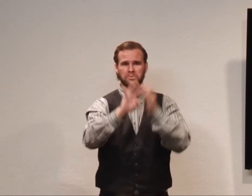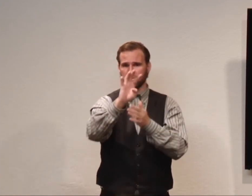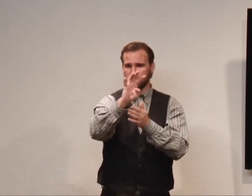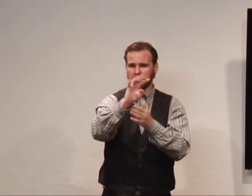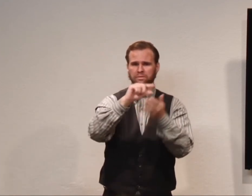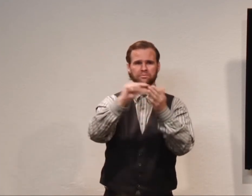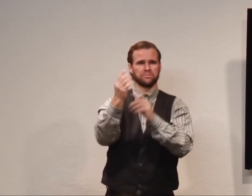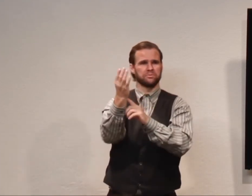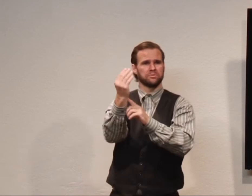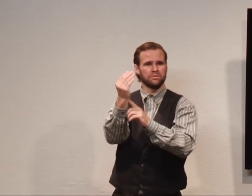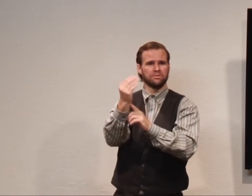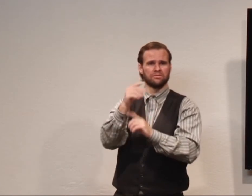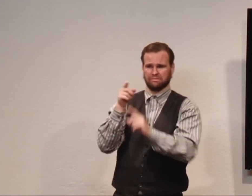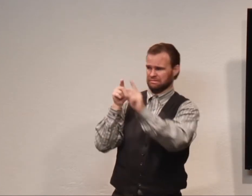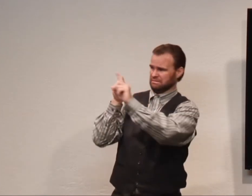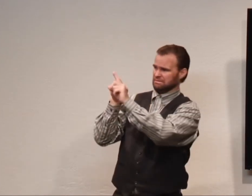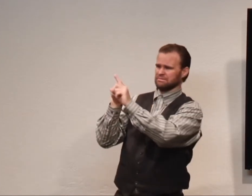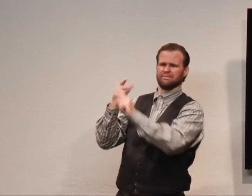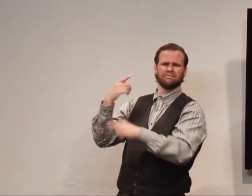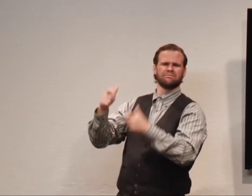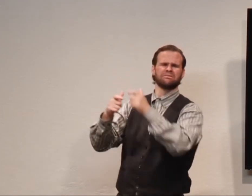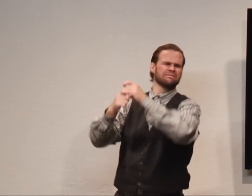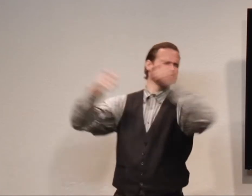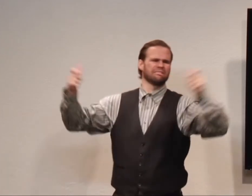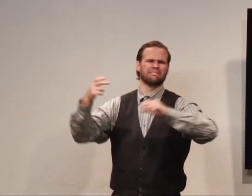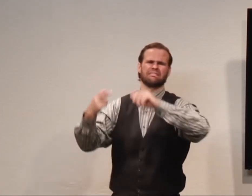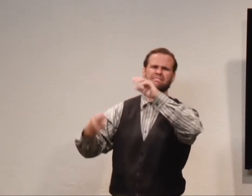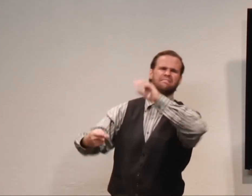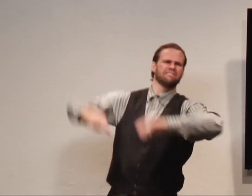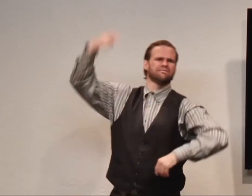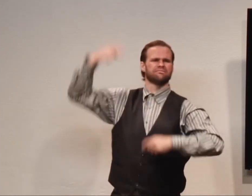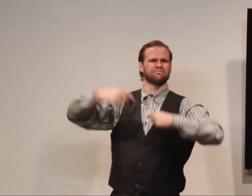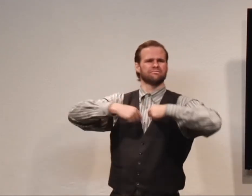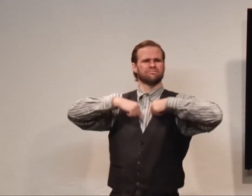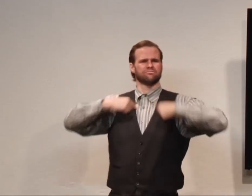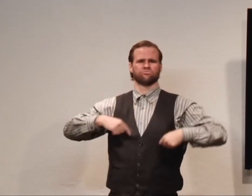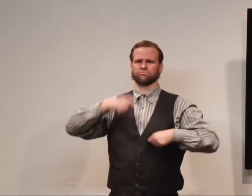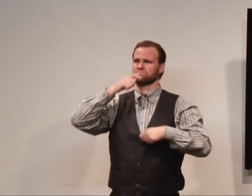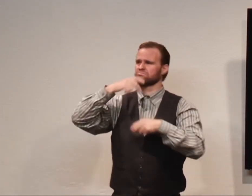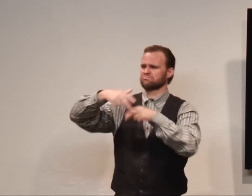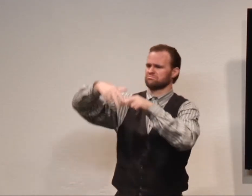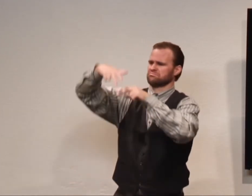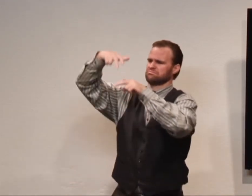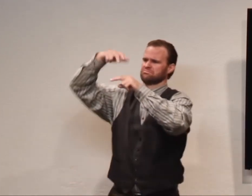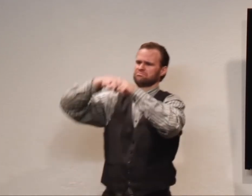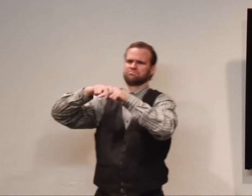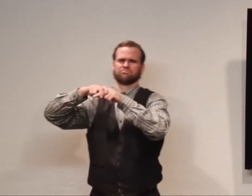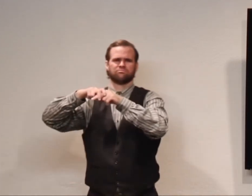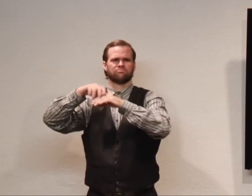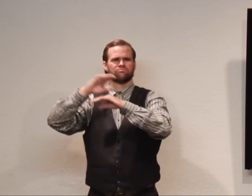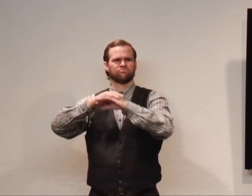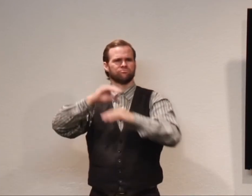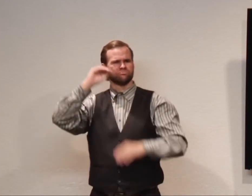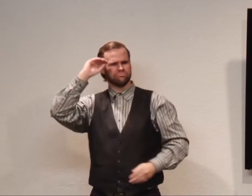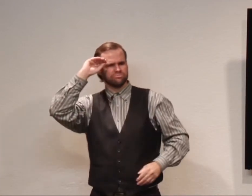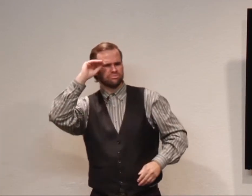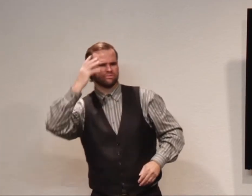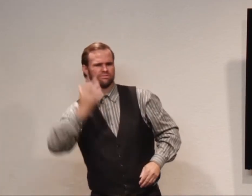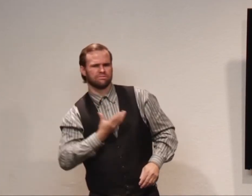In Hebrews chapter 4, verse 14, talks about how Jesus is a great high priest who sits on the throne of